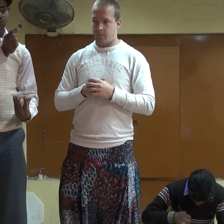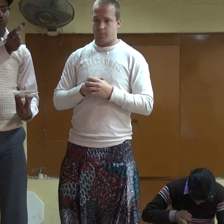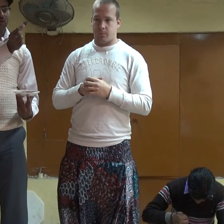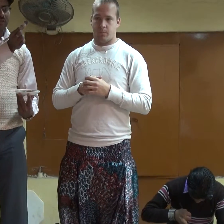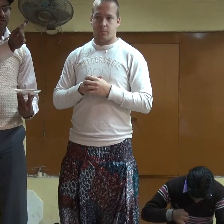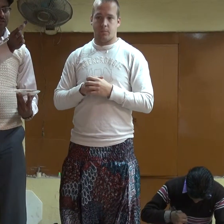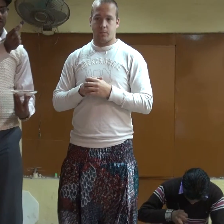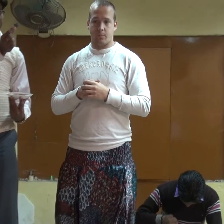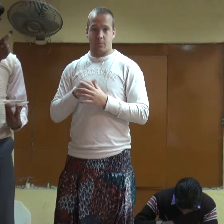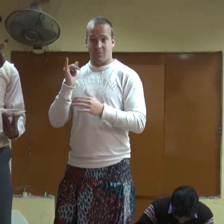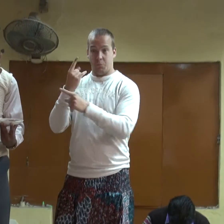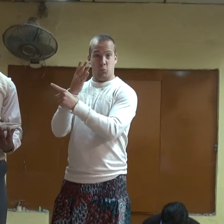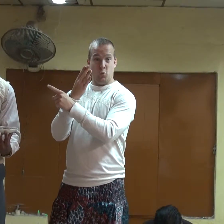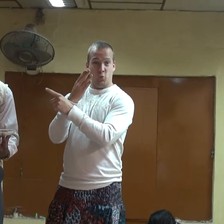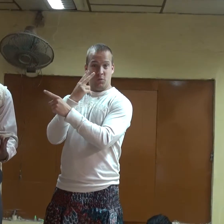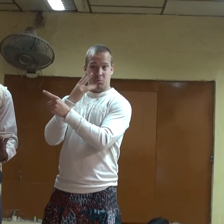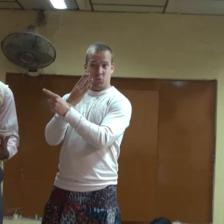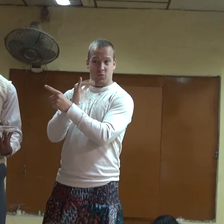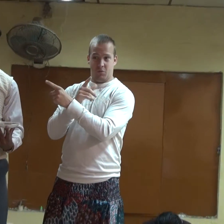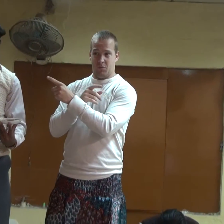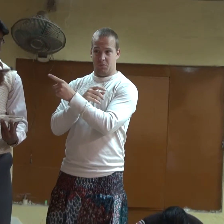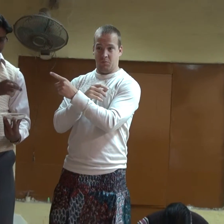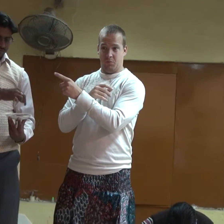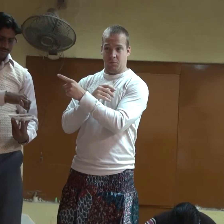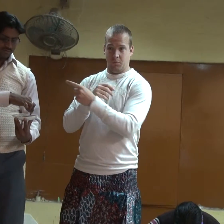Like the blue one is lapis lazuli.